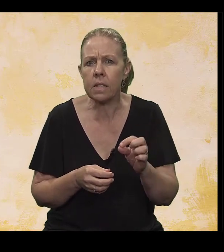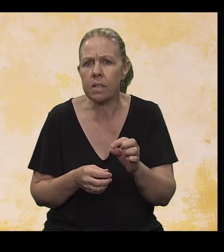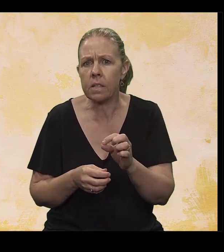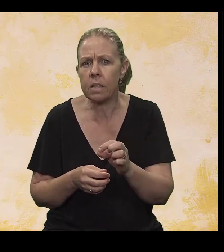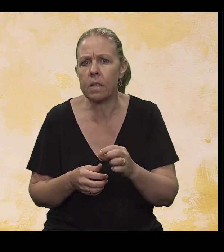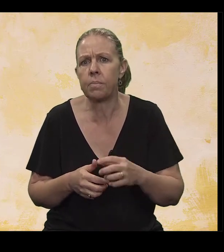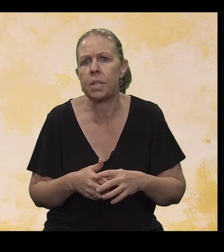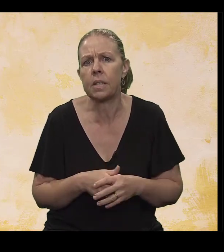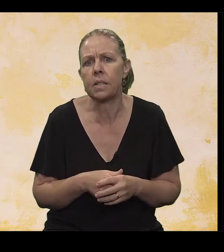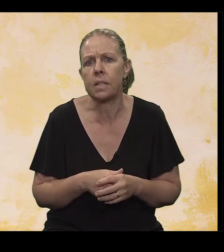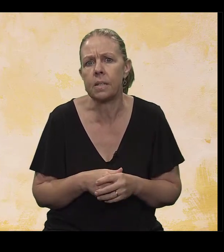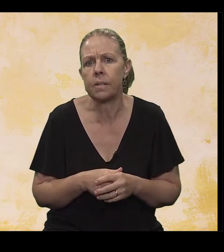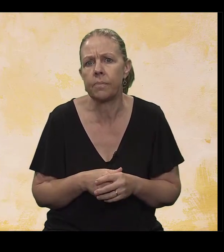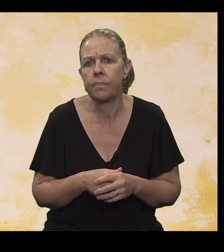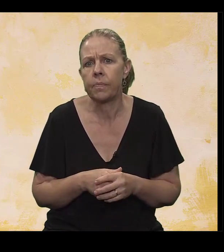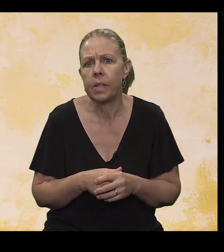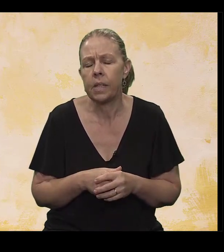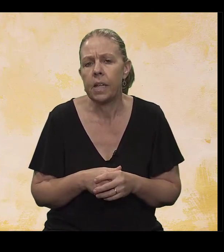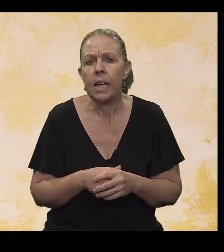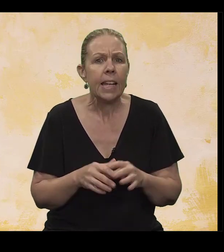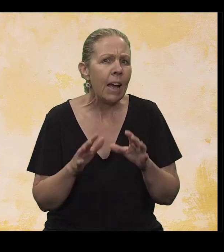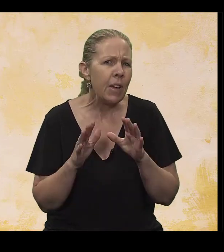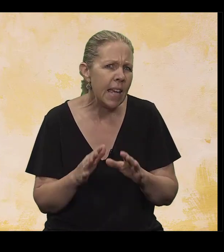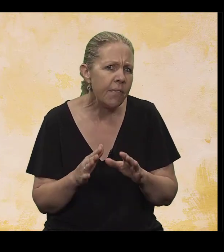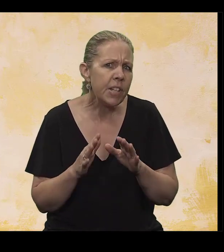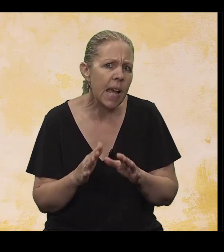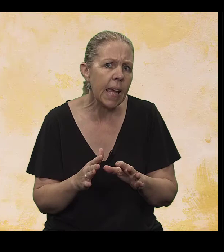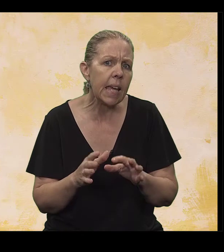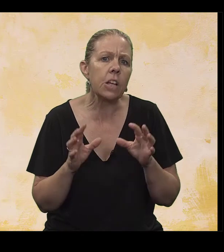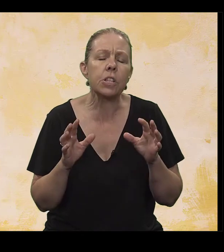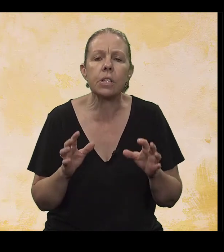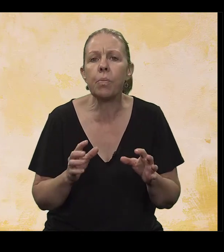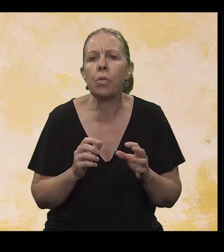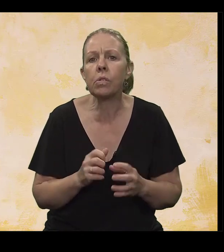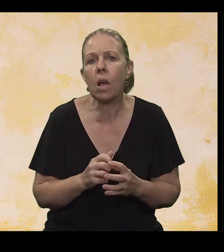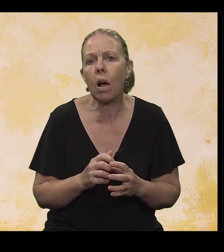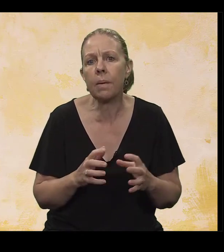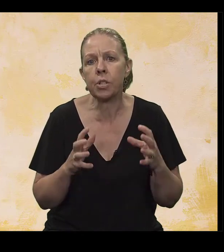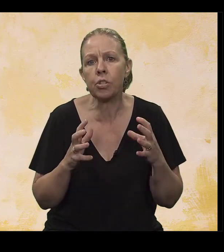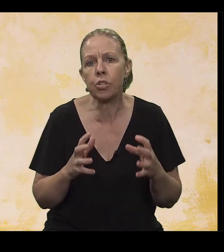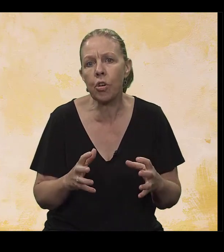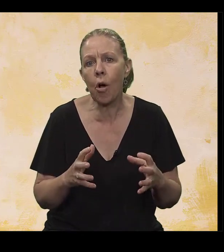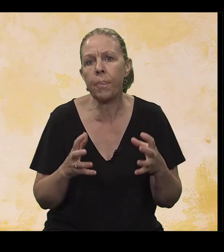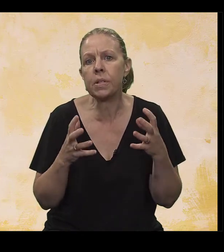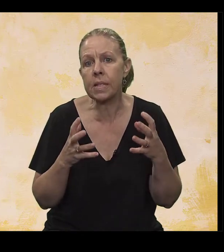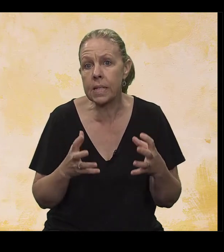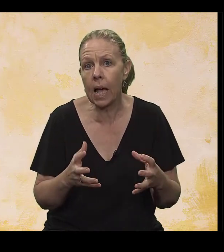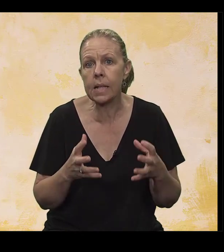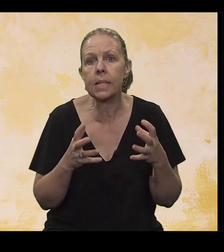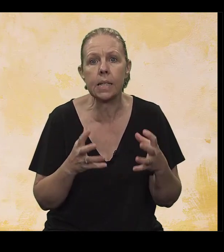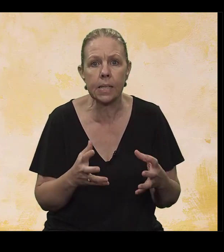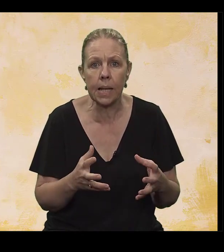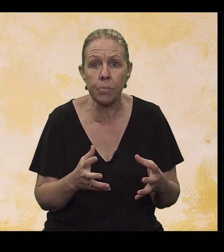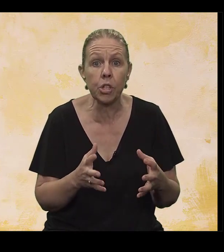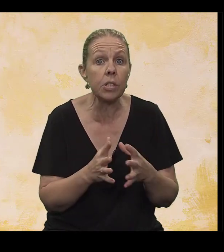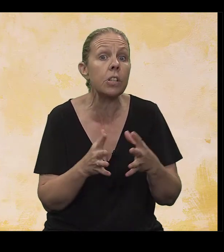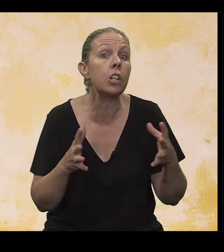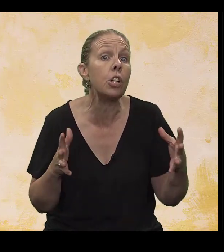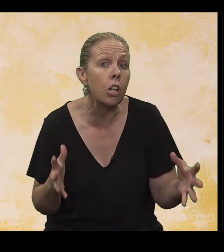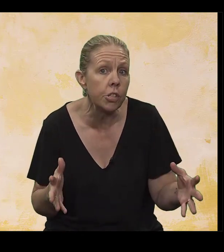certain circumstances. Now, even taking a small time to stop and discuss the assumptions and the